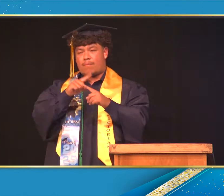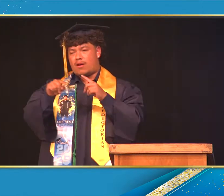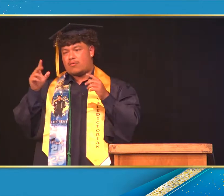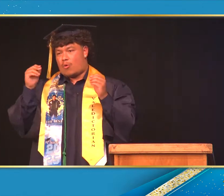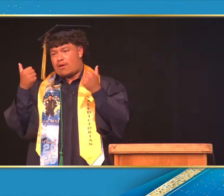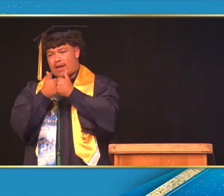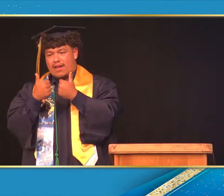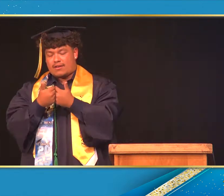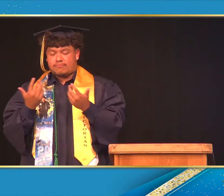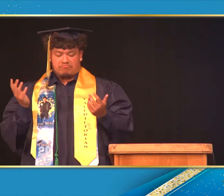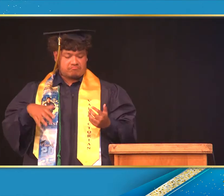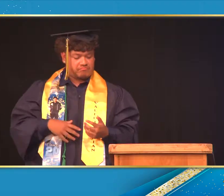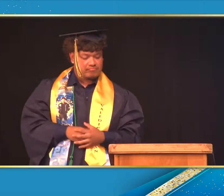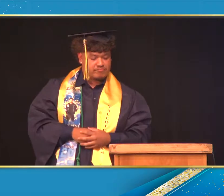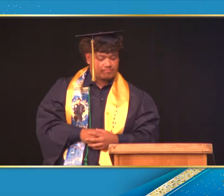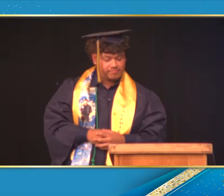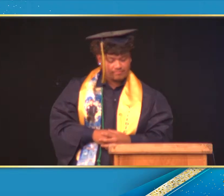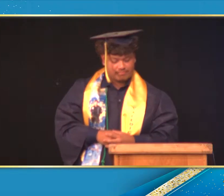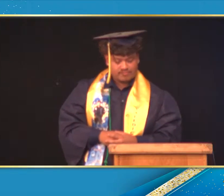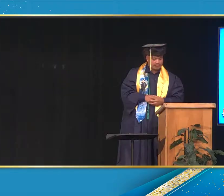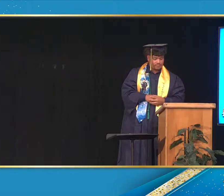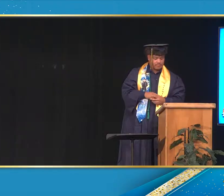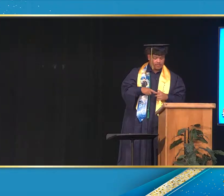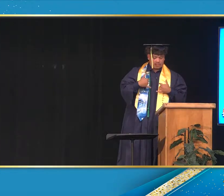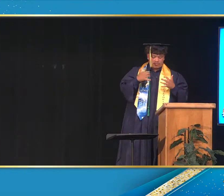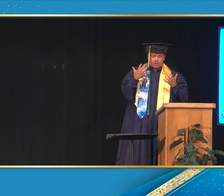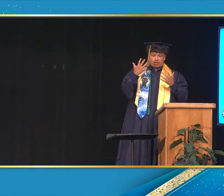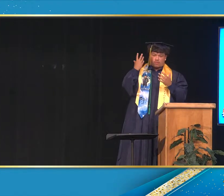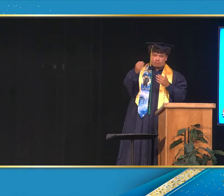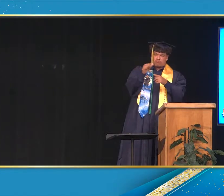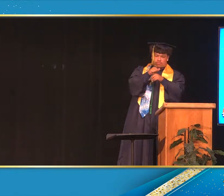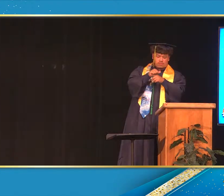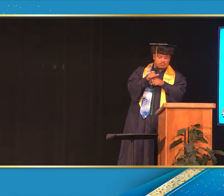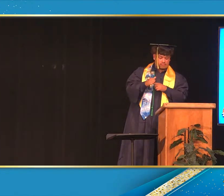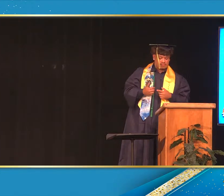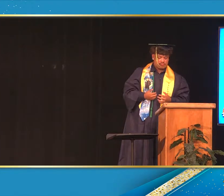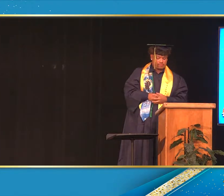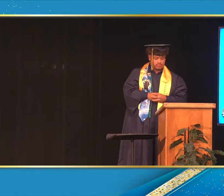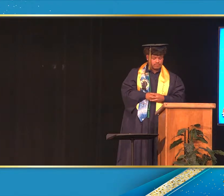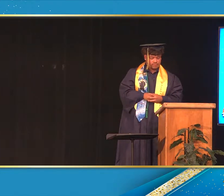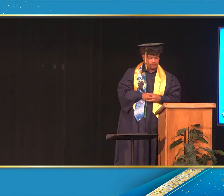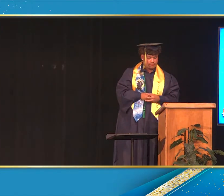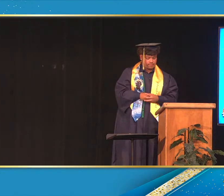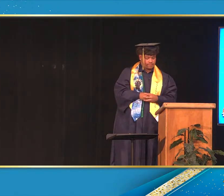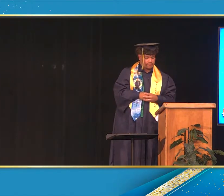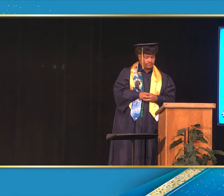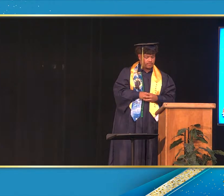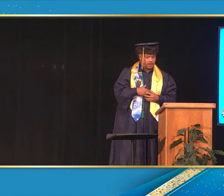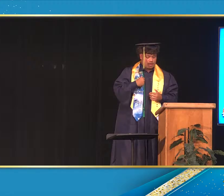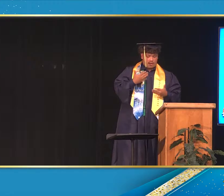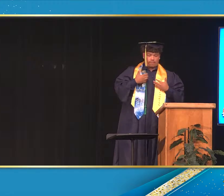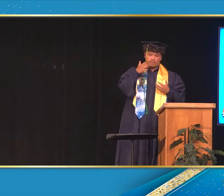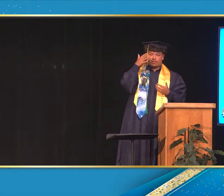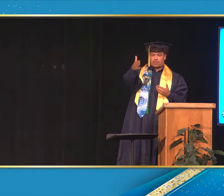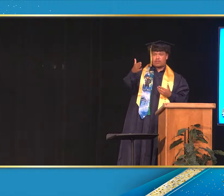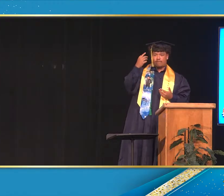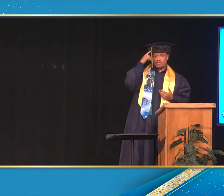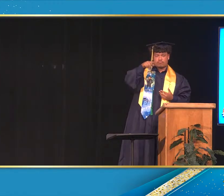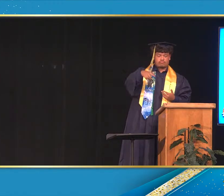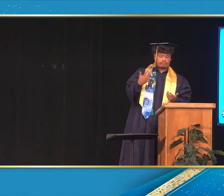I was there, but unfortunately we weren't able to compete in any games. But I still went to every practice. I'm happy to have